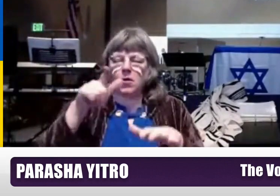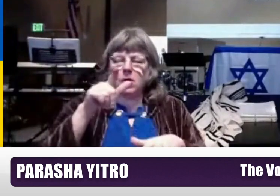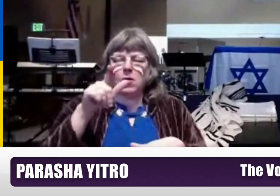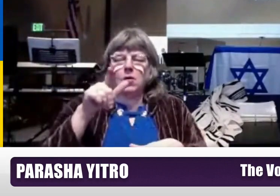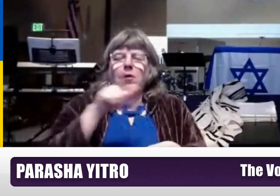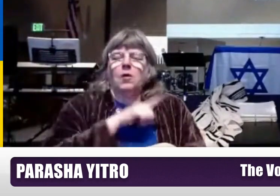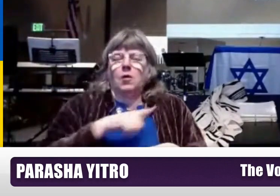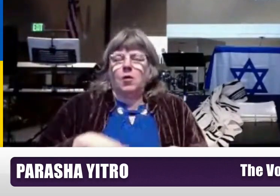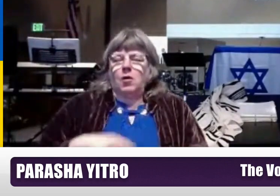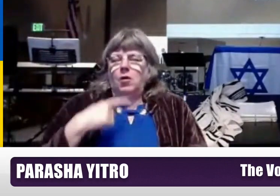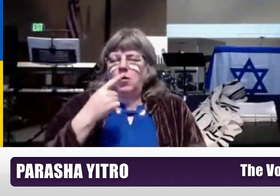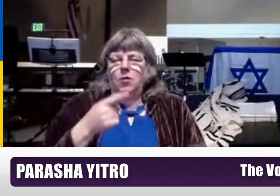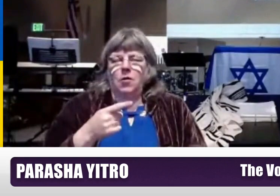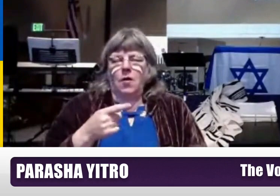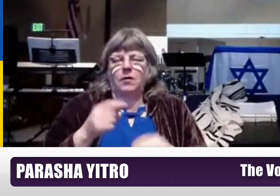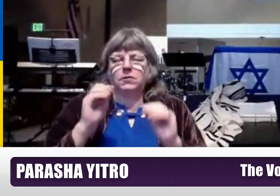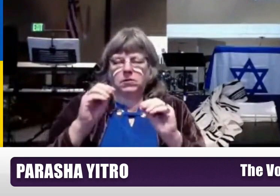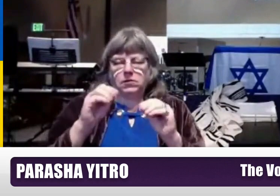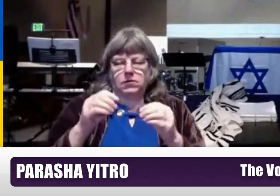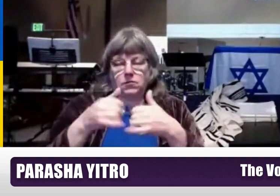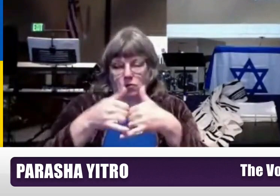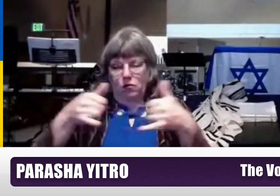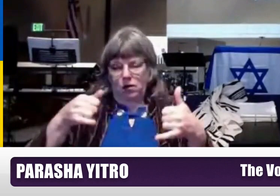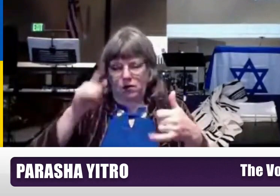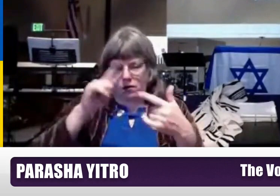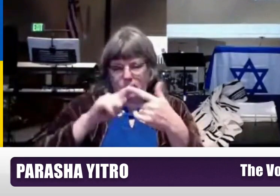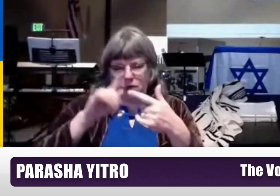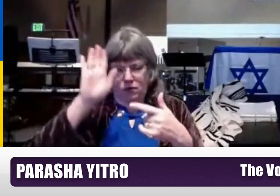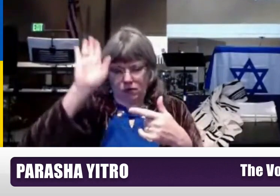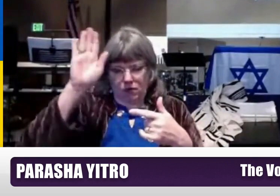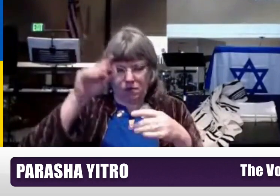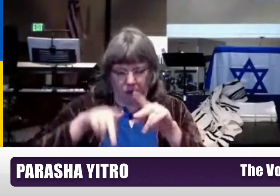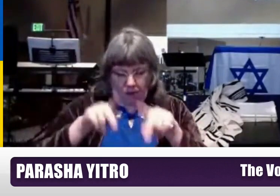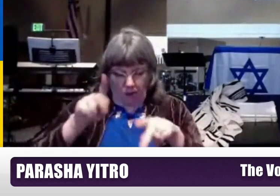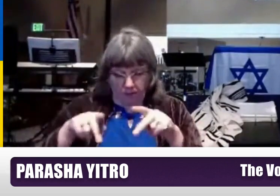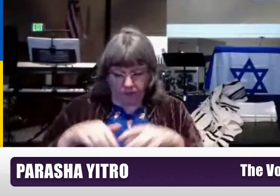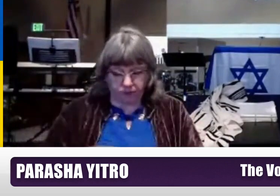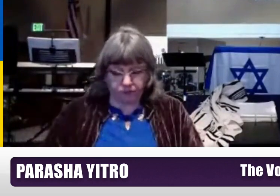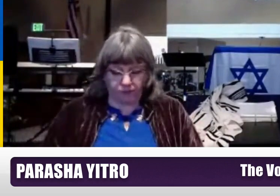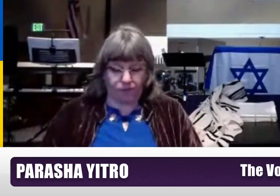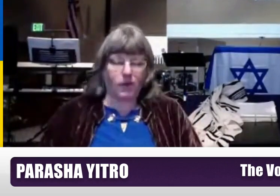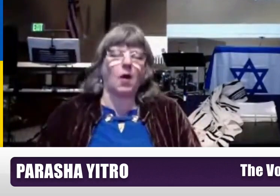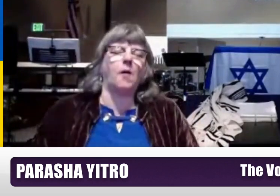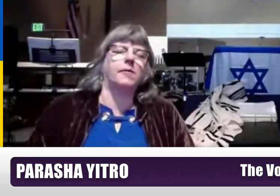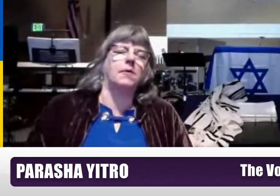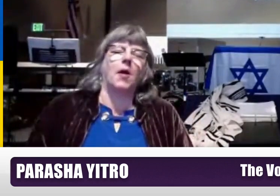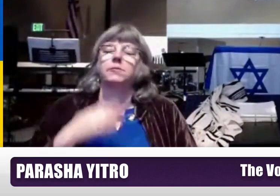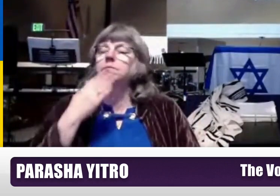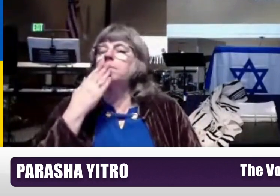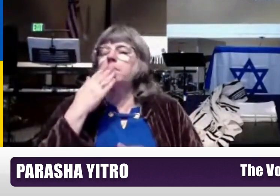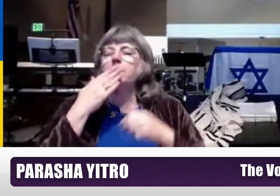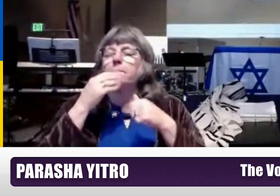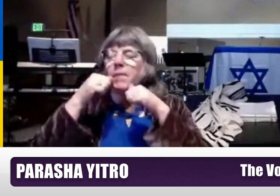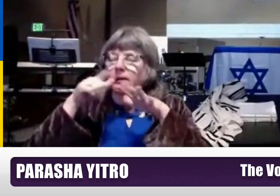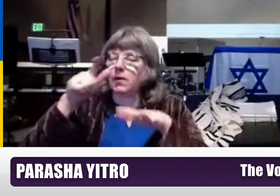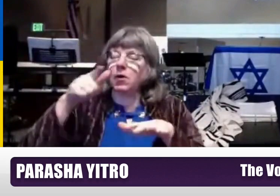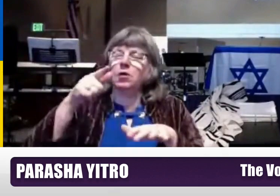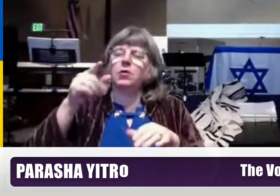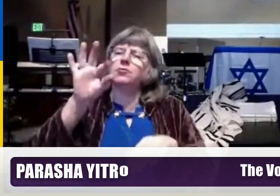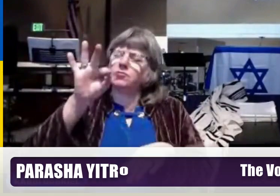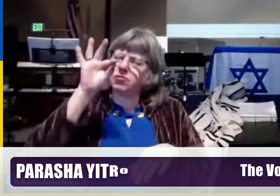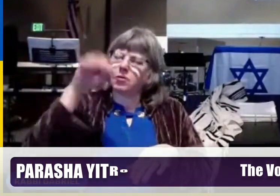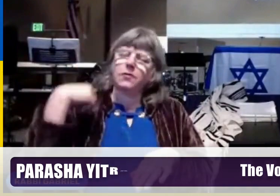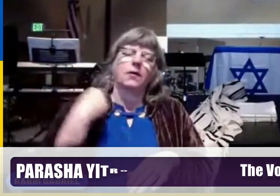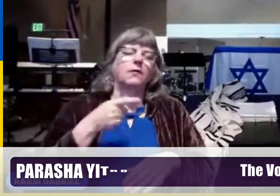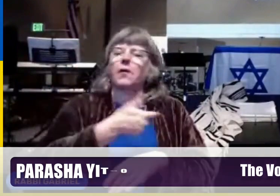his people. Blessed are you, O Lord, our God, King of the universe, who chose us from all people to give us his